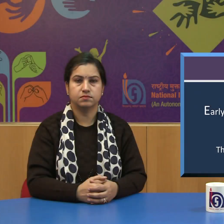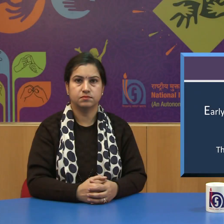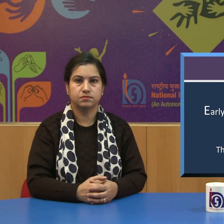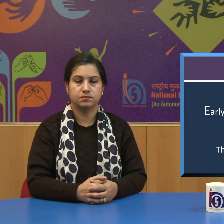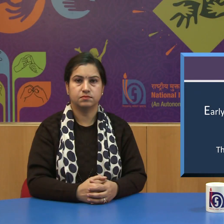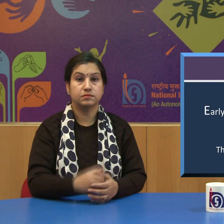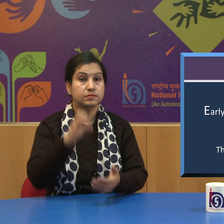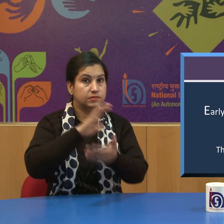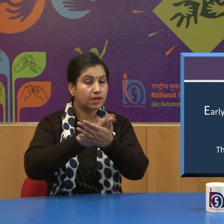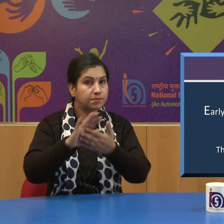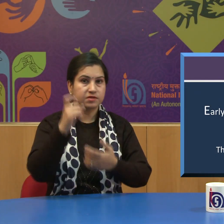Chapter 7, Part 1.